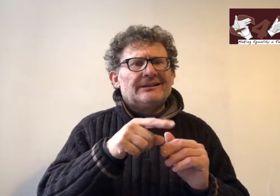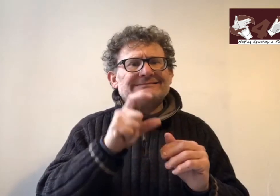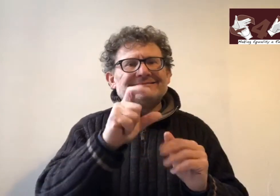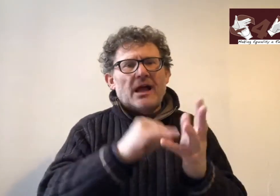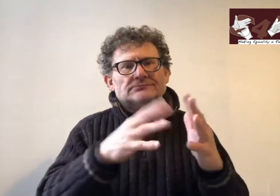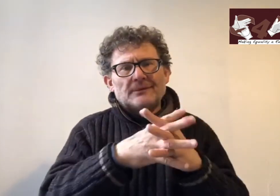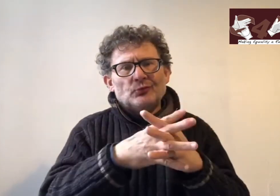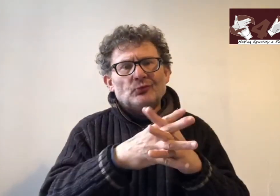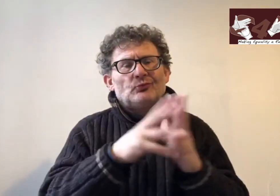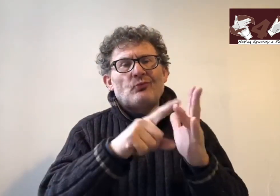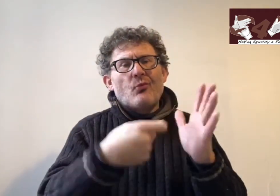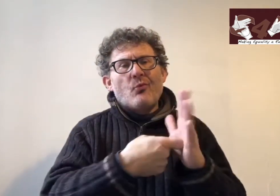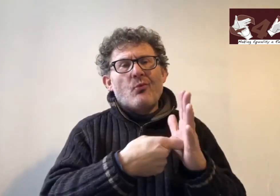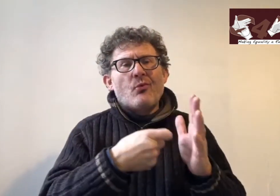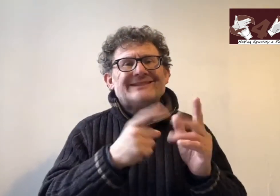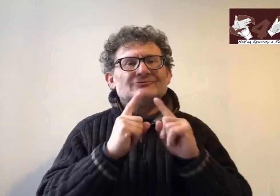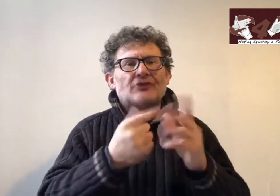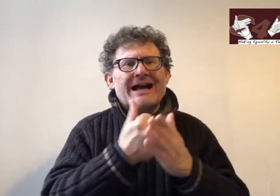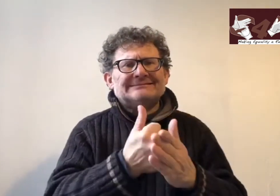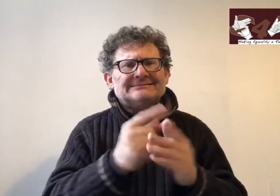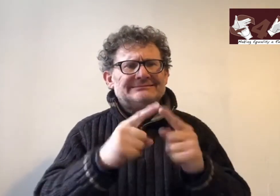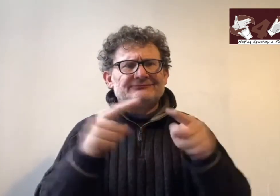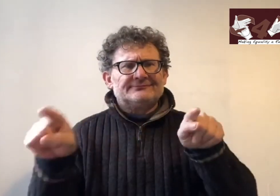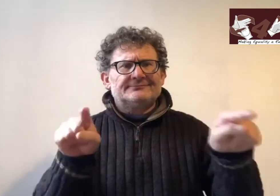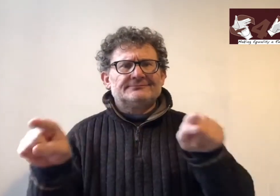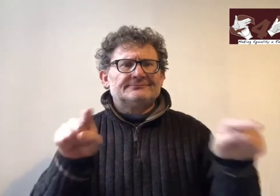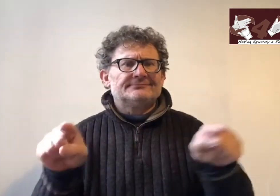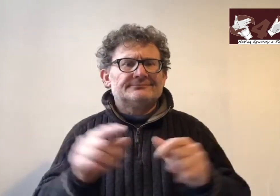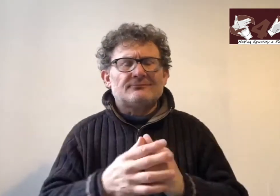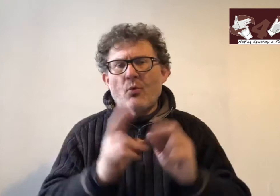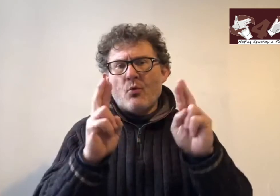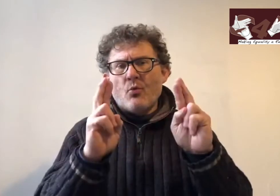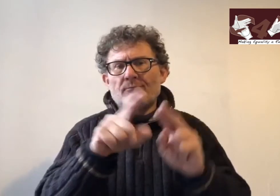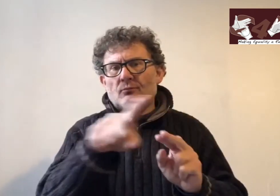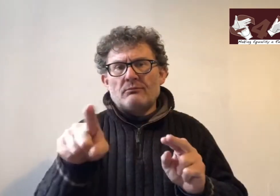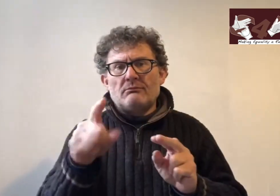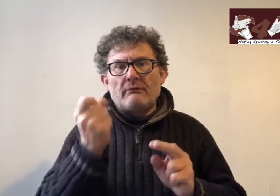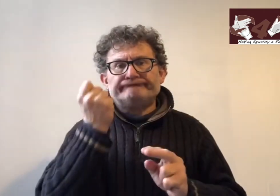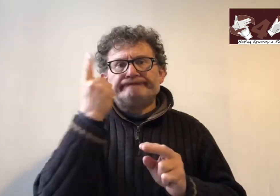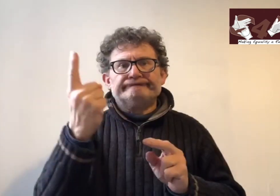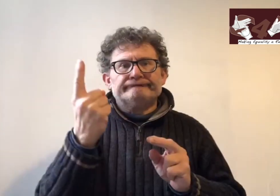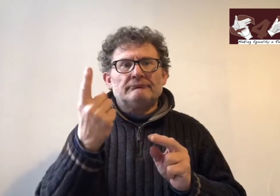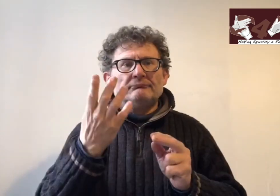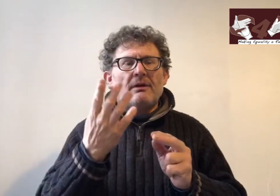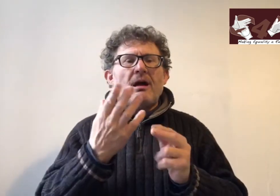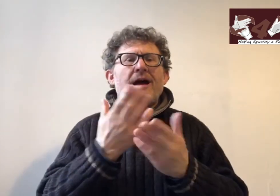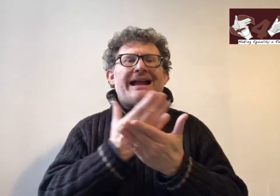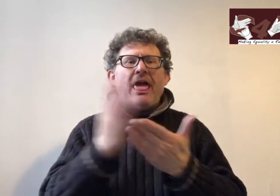would be preferable in such settings in comparison to that of someone who is just a CSW, who's just got